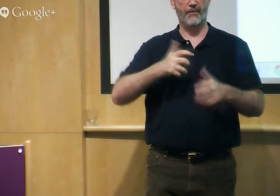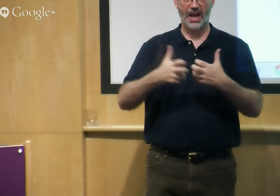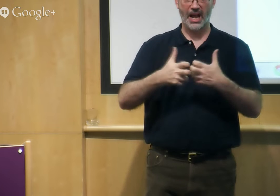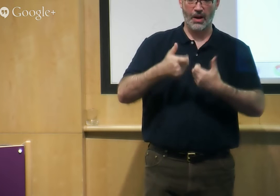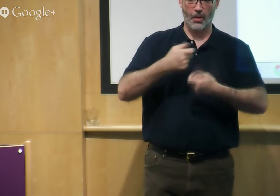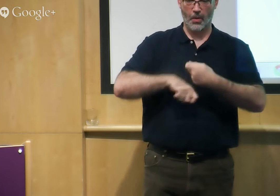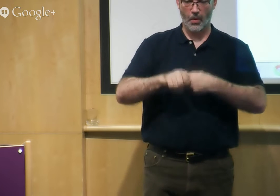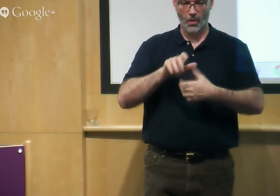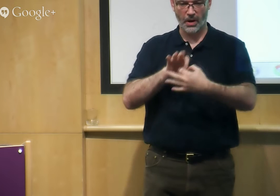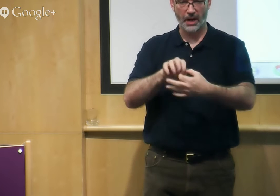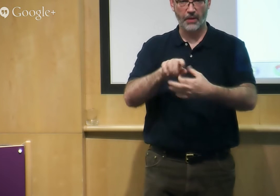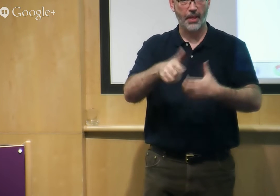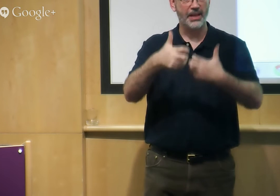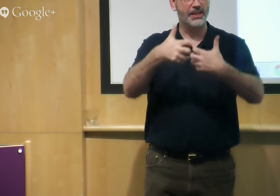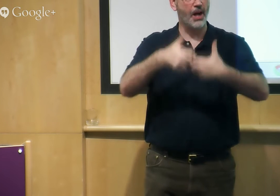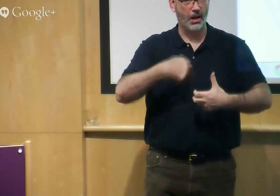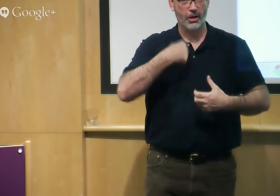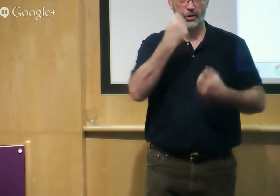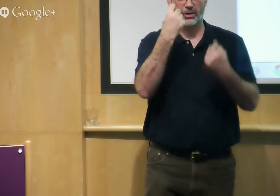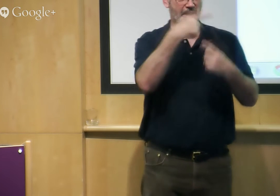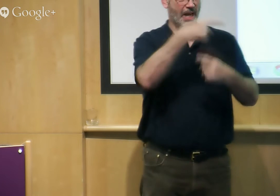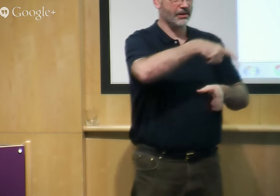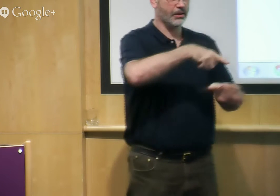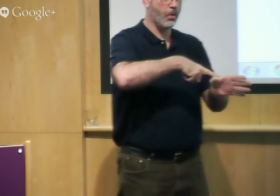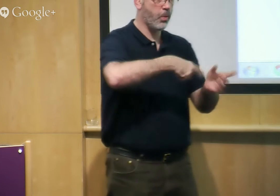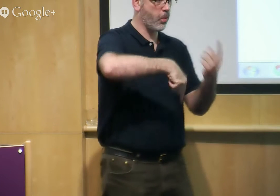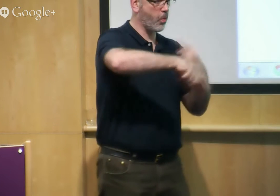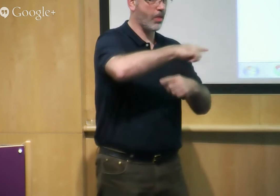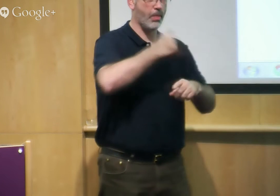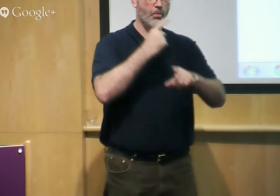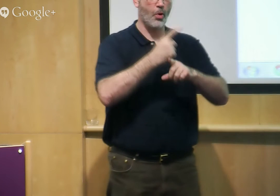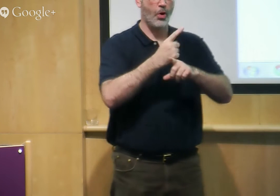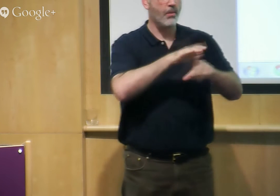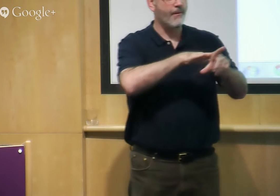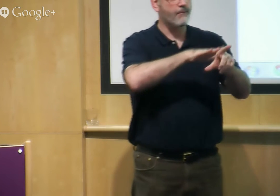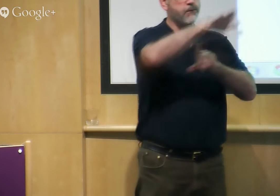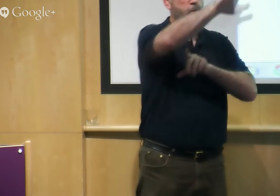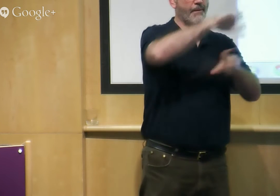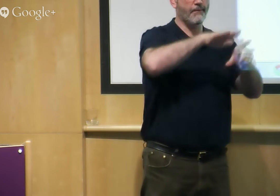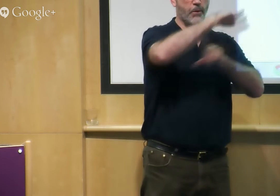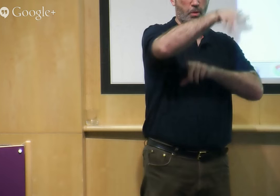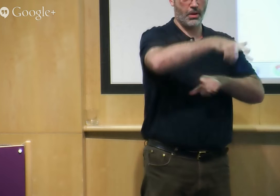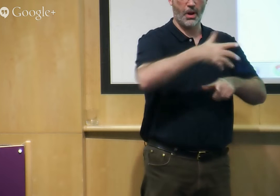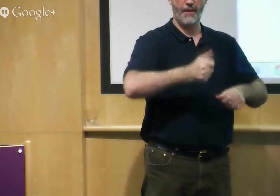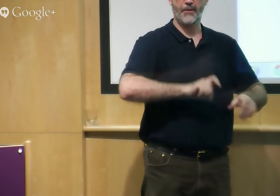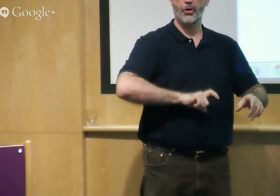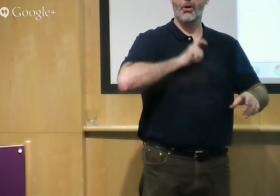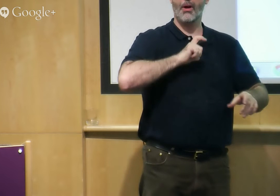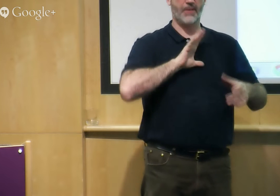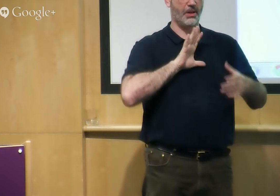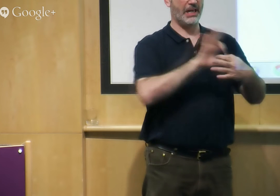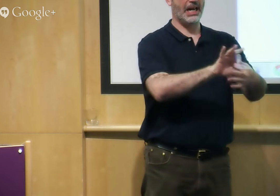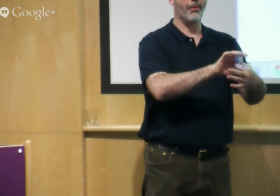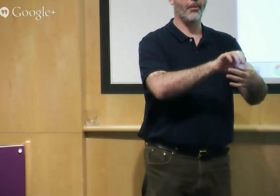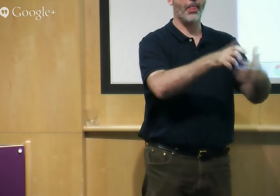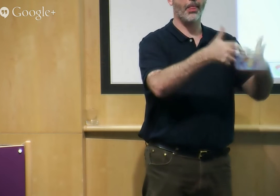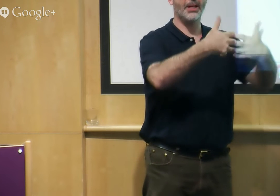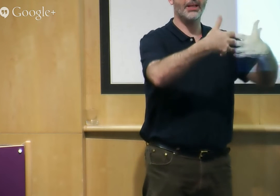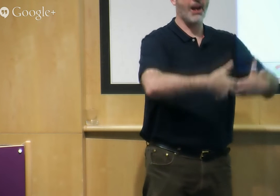deteriorated, and we need to try to build our relationships with social services and improve things in the future so that deaf people